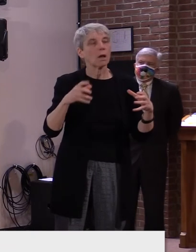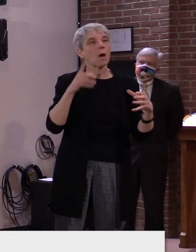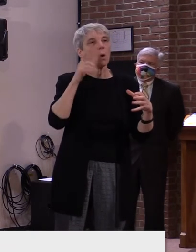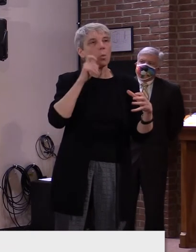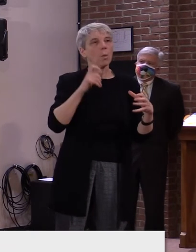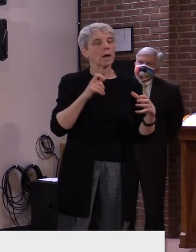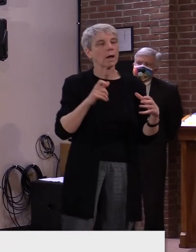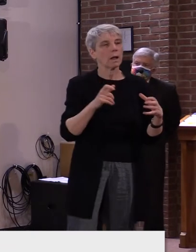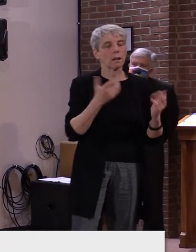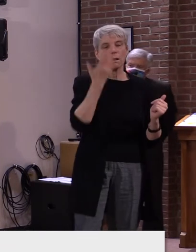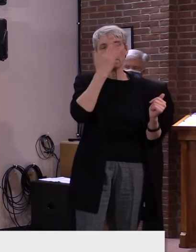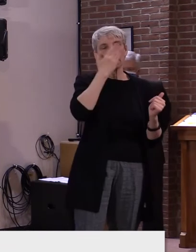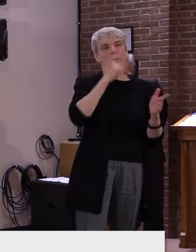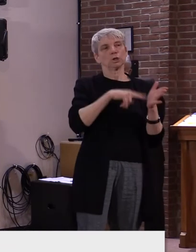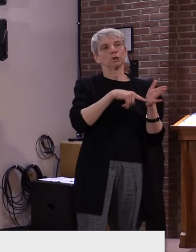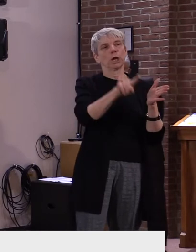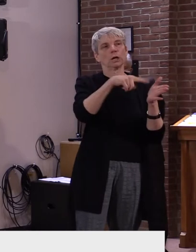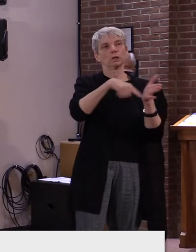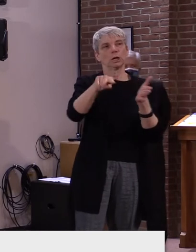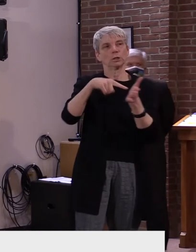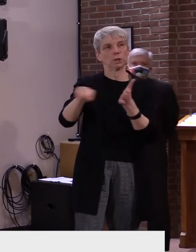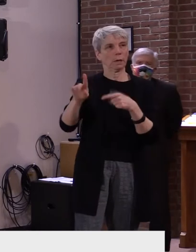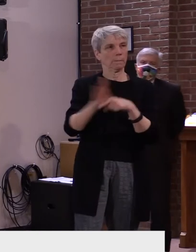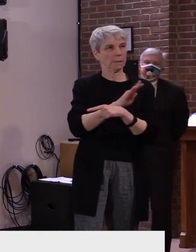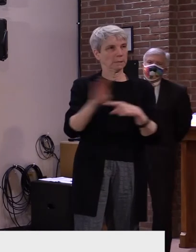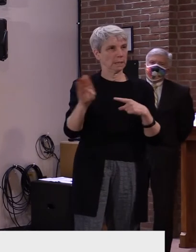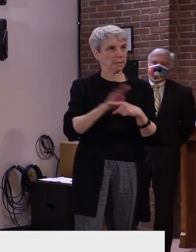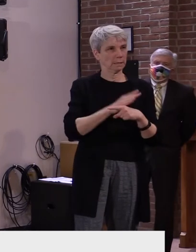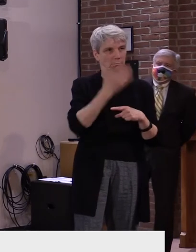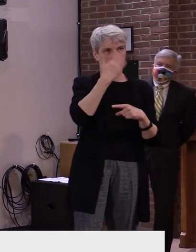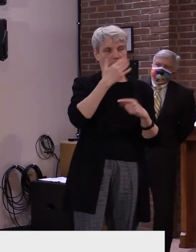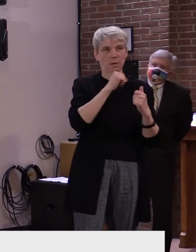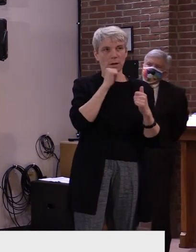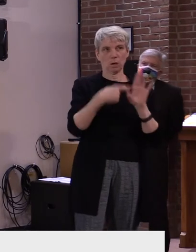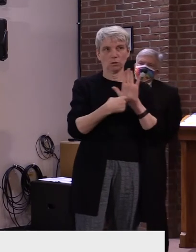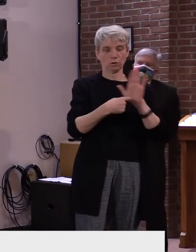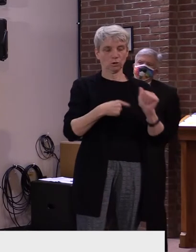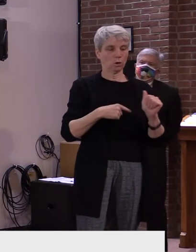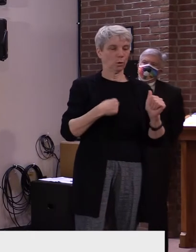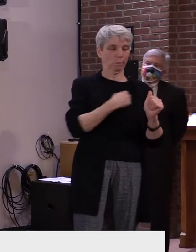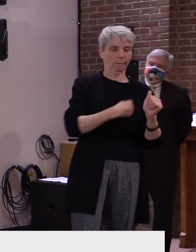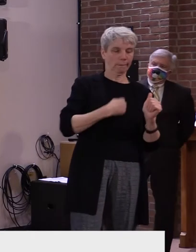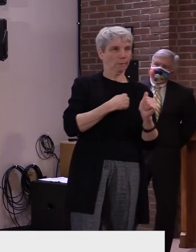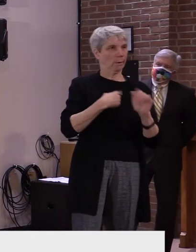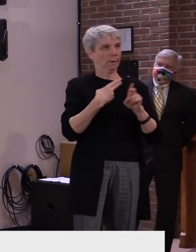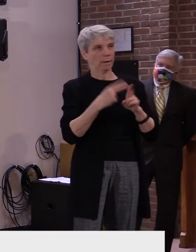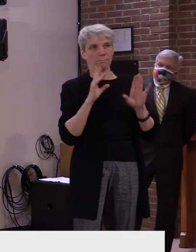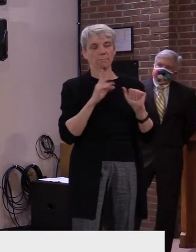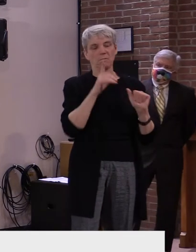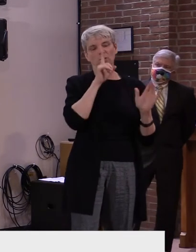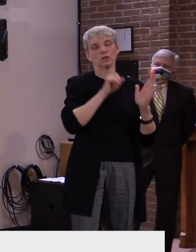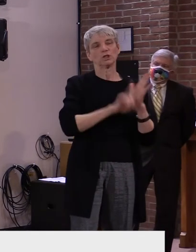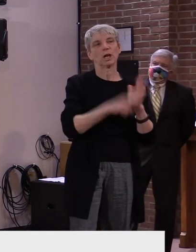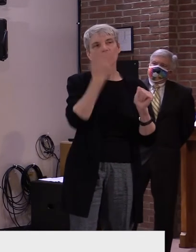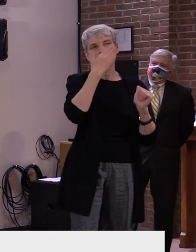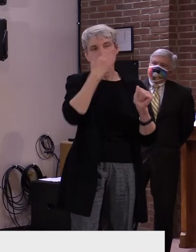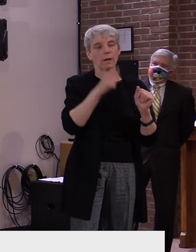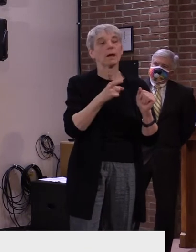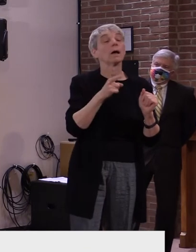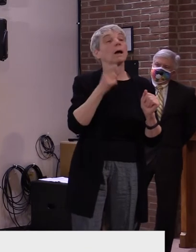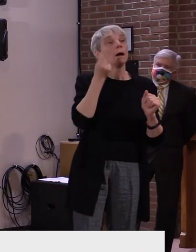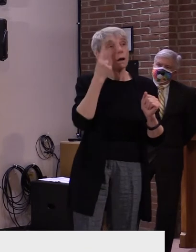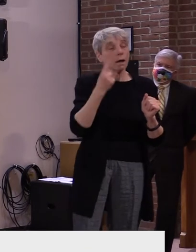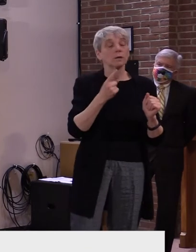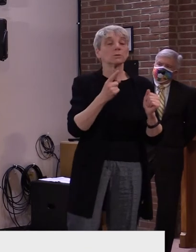compliance and education assessments these compliance assessments will be directed at locations where out-of-state visitors requiring